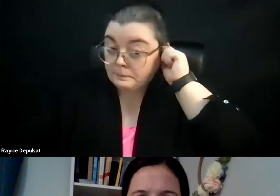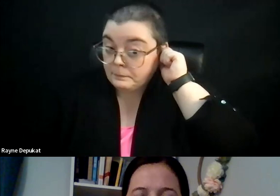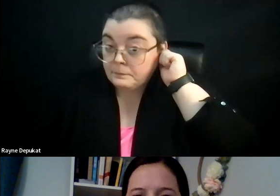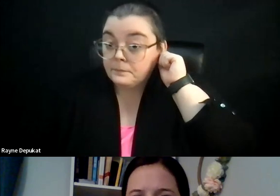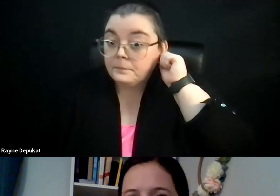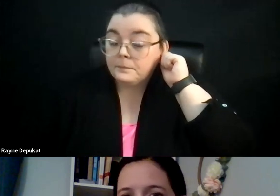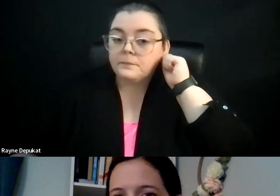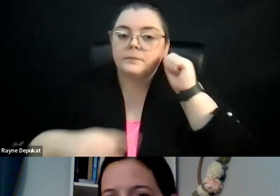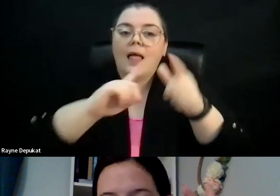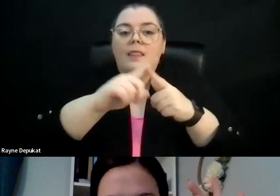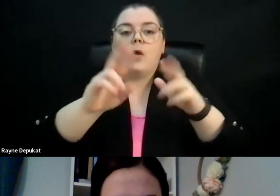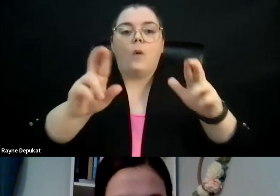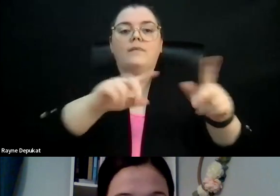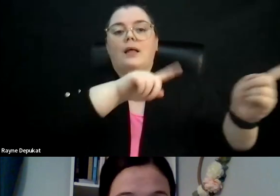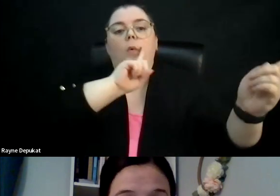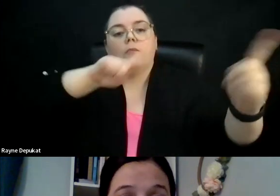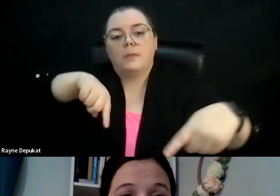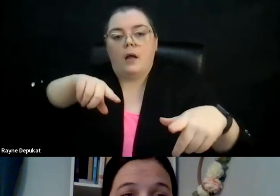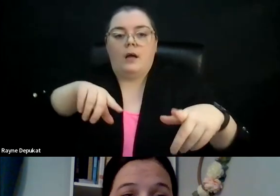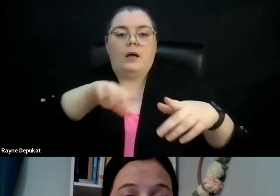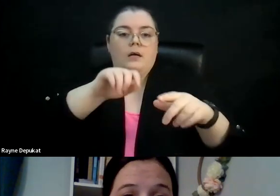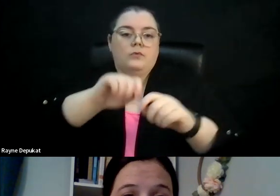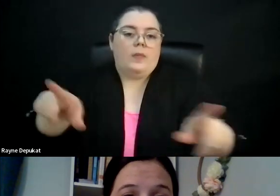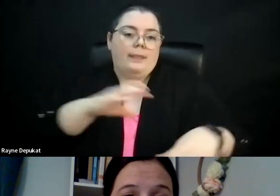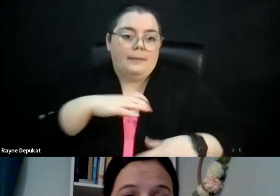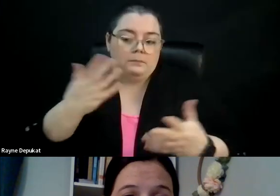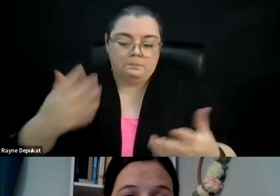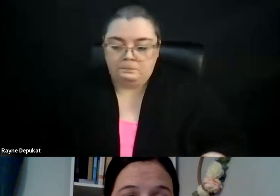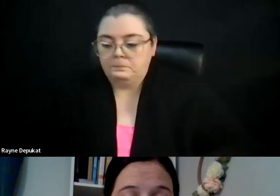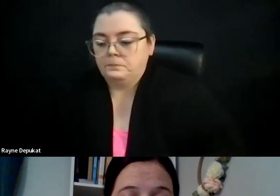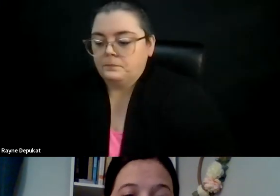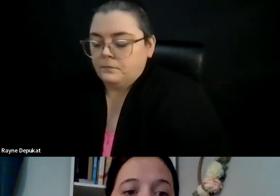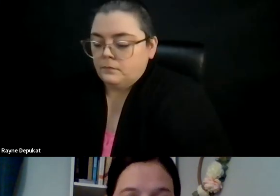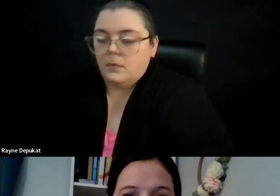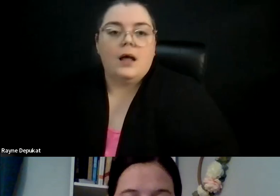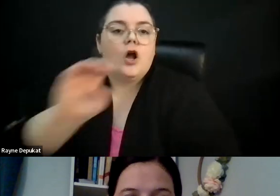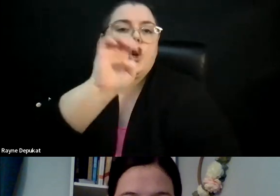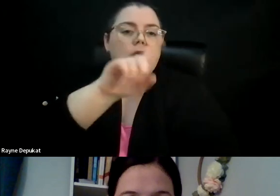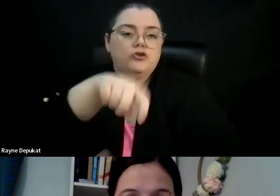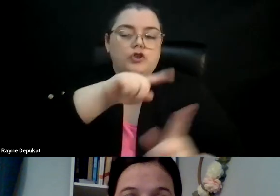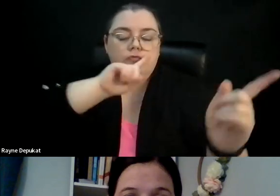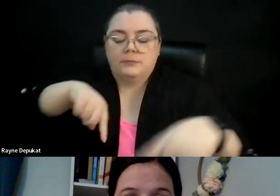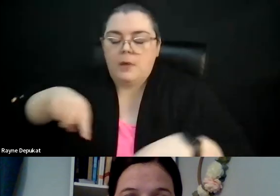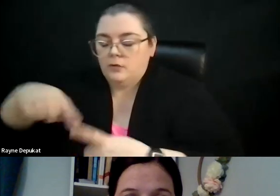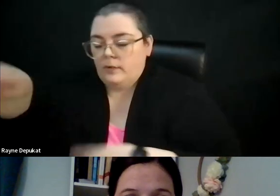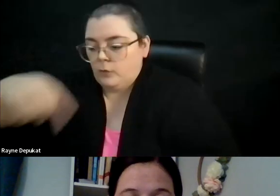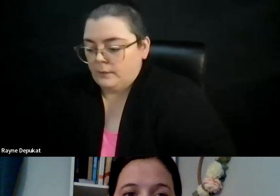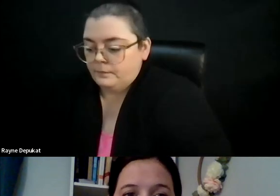to ask for that via email. Thank you. Also, to respond to the commission. Ernest should